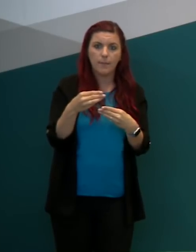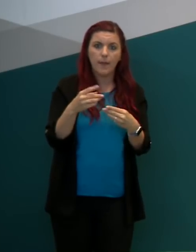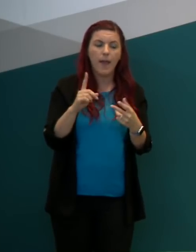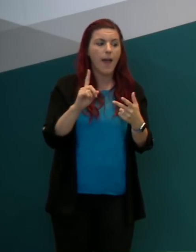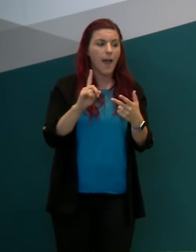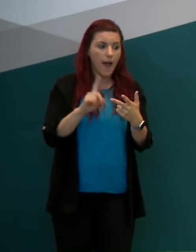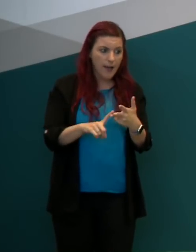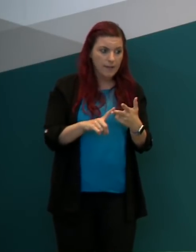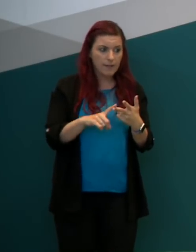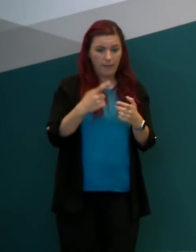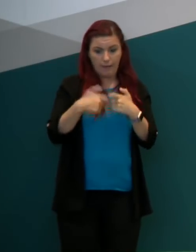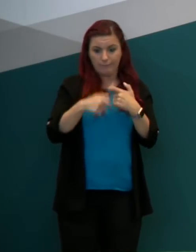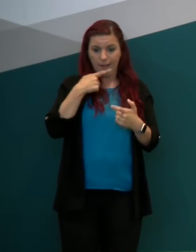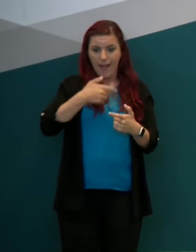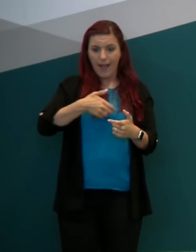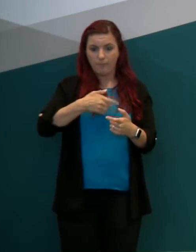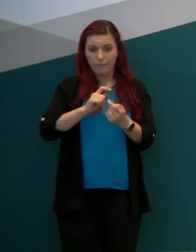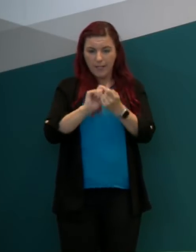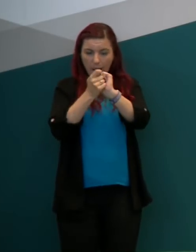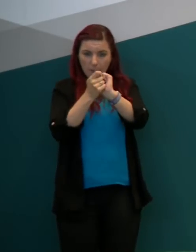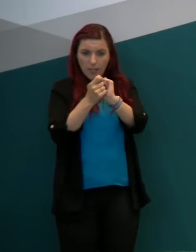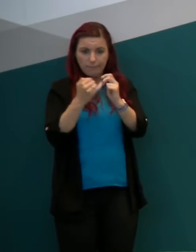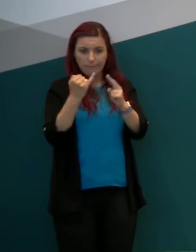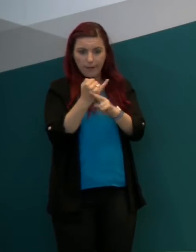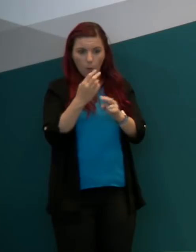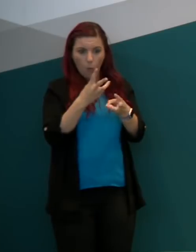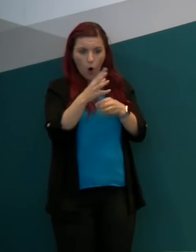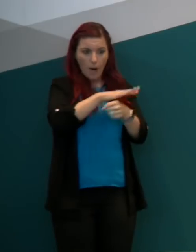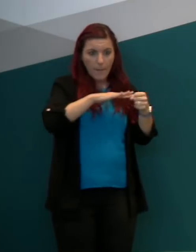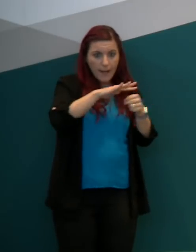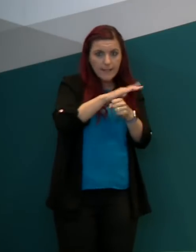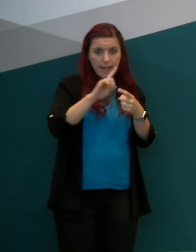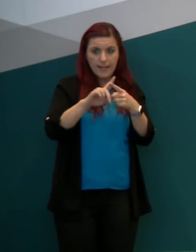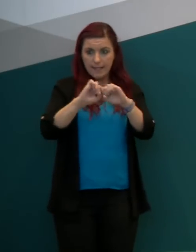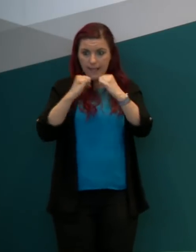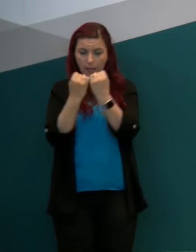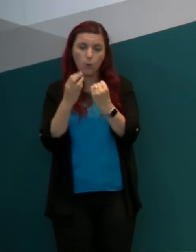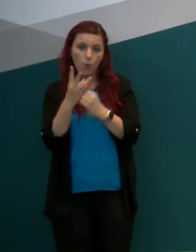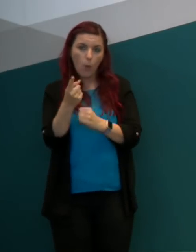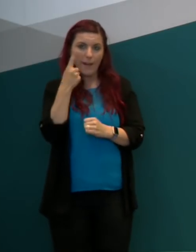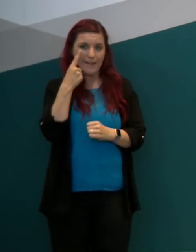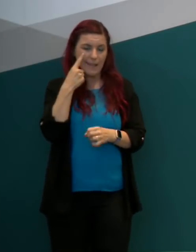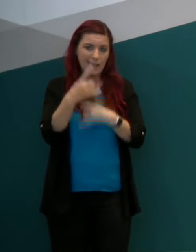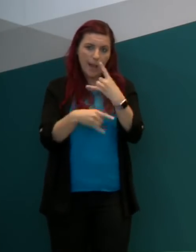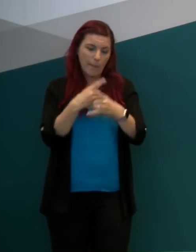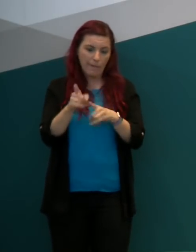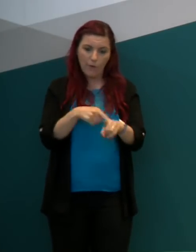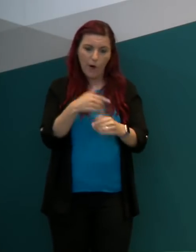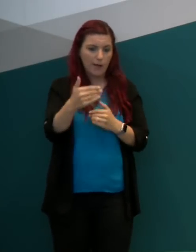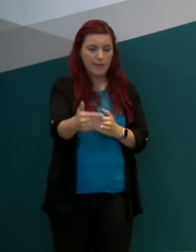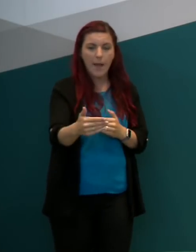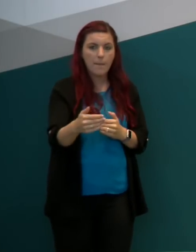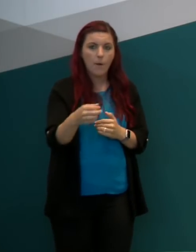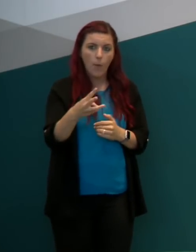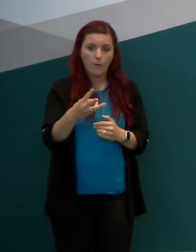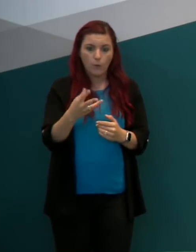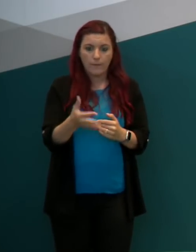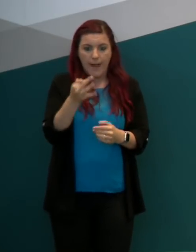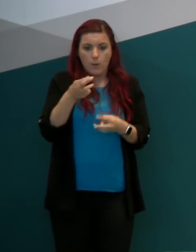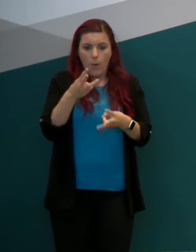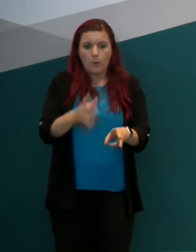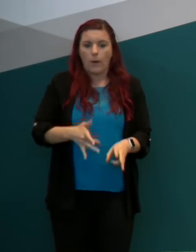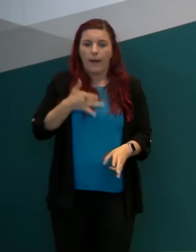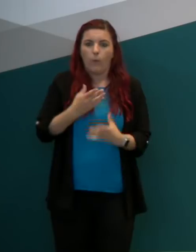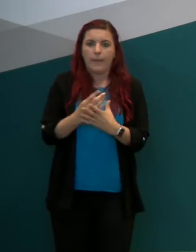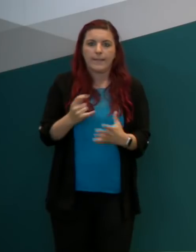the kinds of adaptations in the workplace and in society that I think we're going to be finding ways of living with. And as I